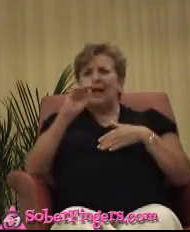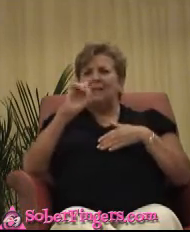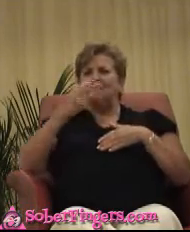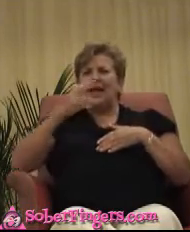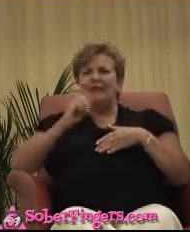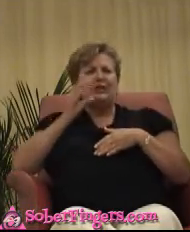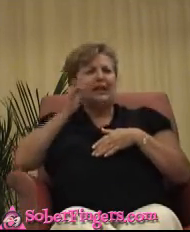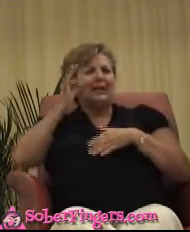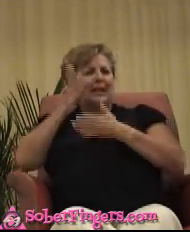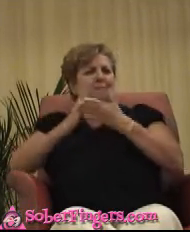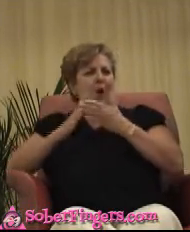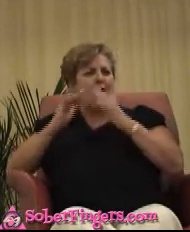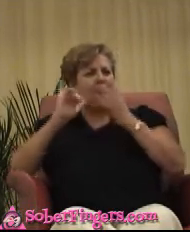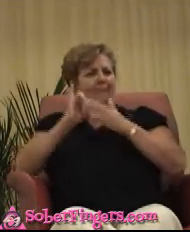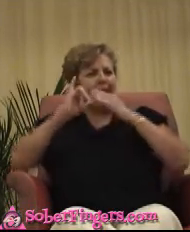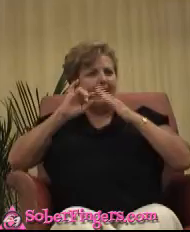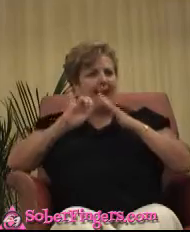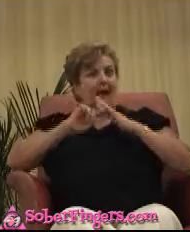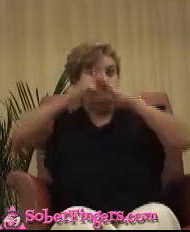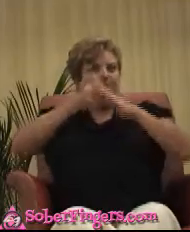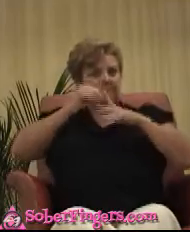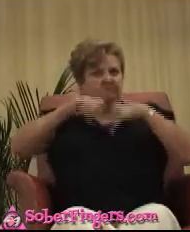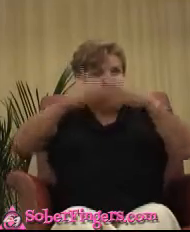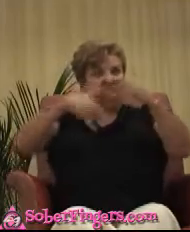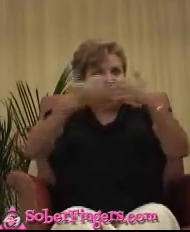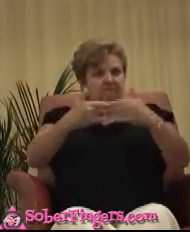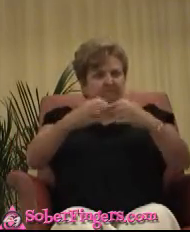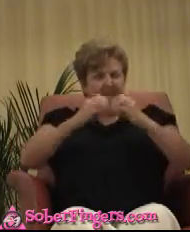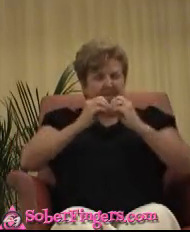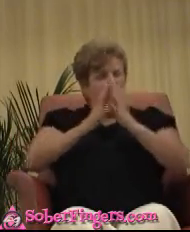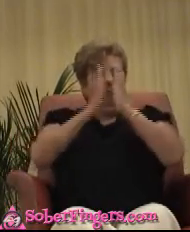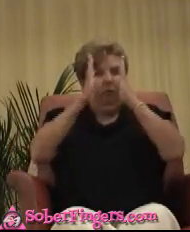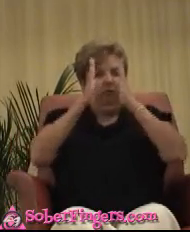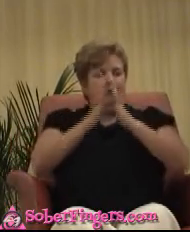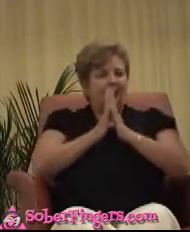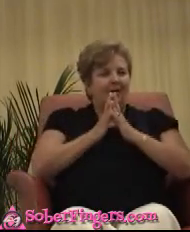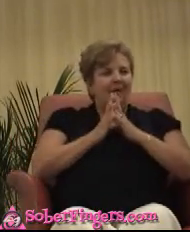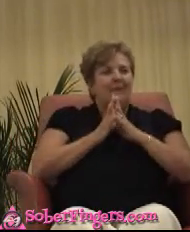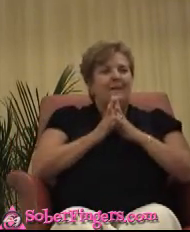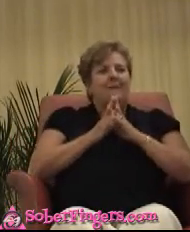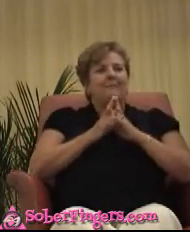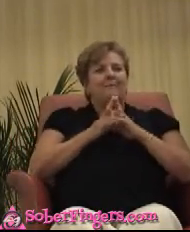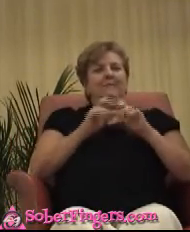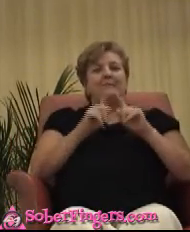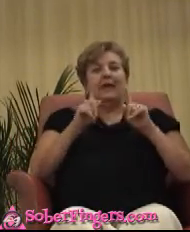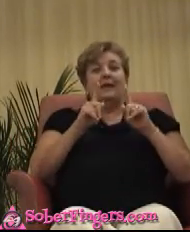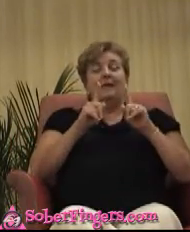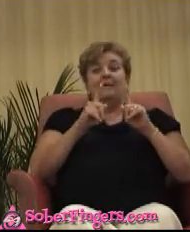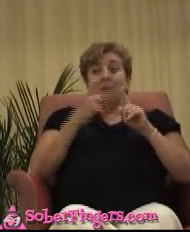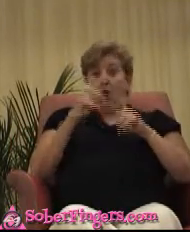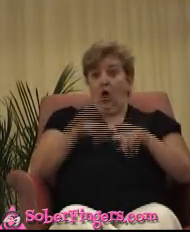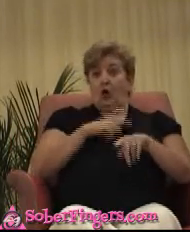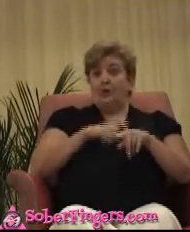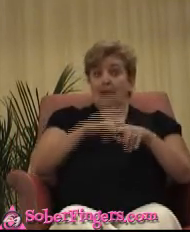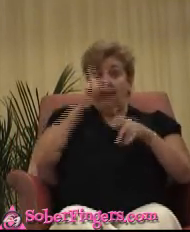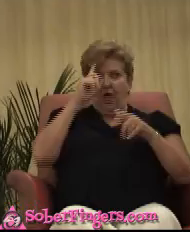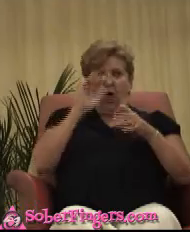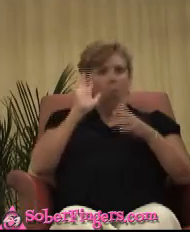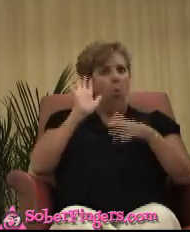Usually something is going to happen before the evening is over. And I thought it was a pretty good combination. Because I love